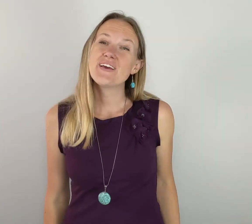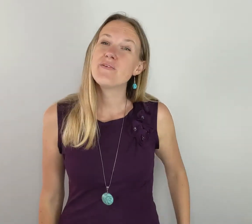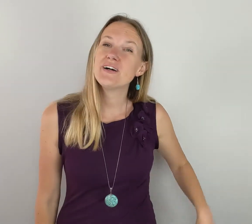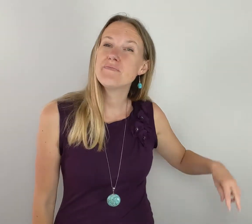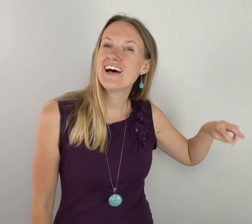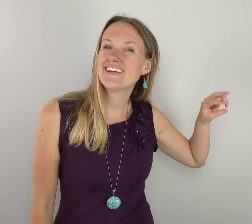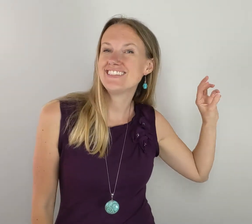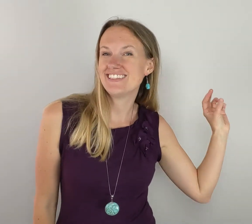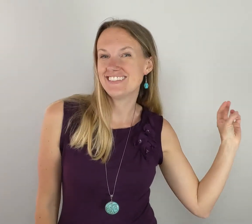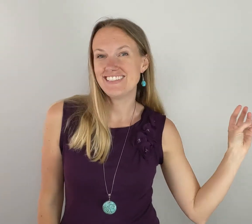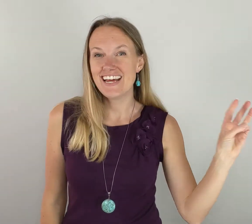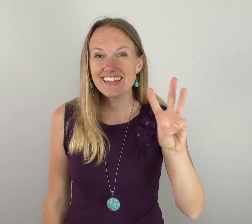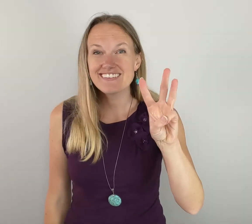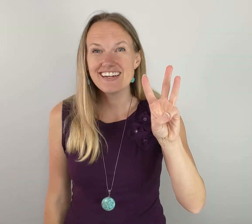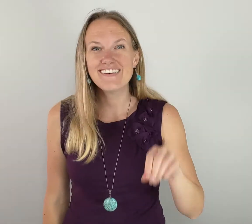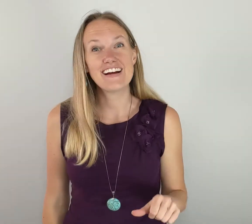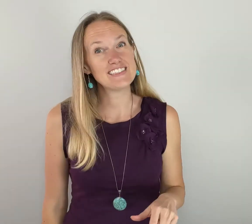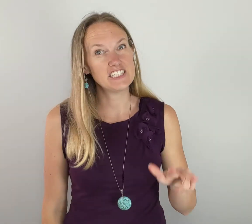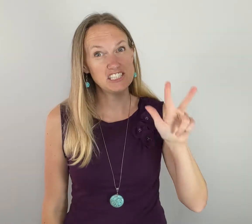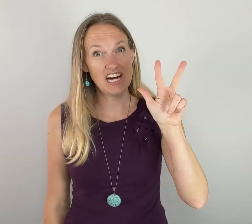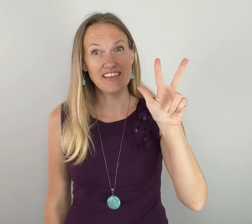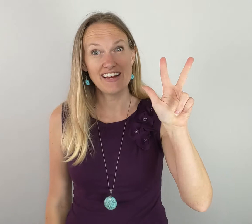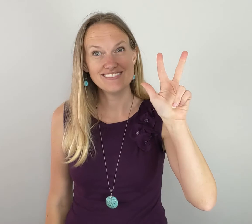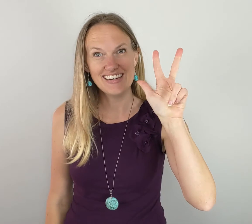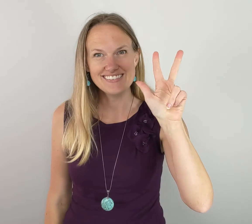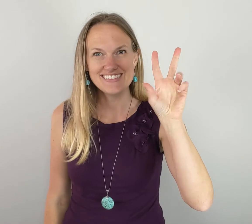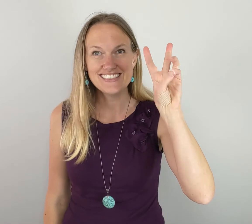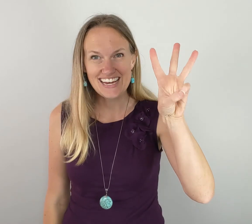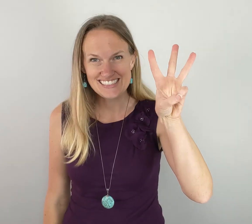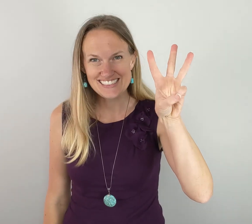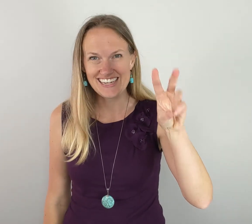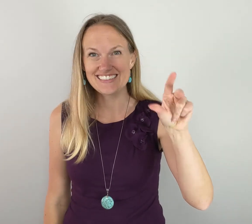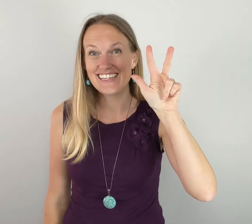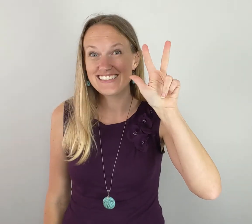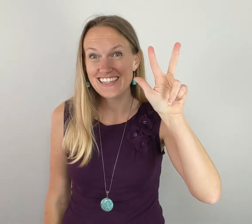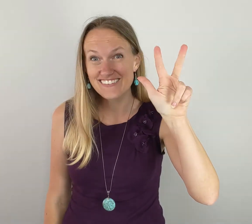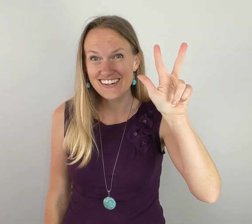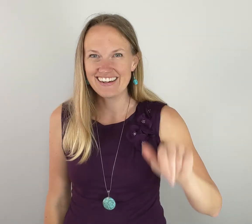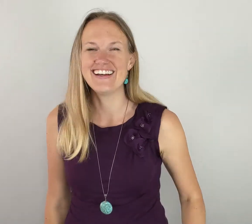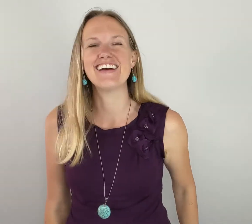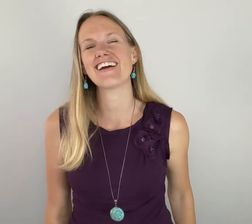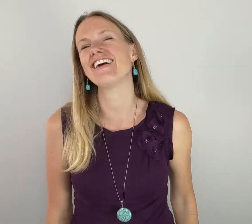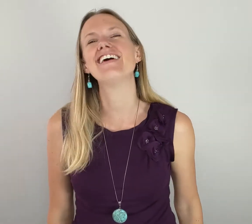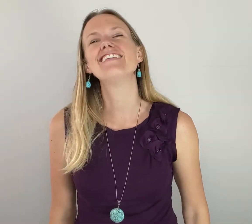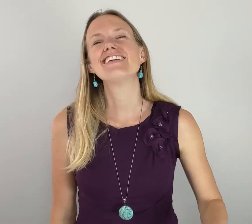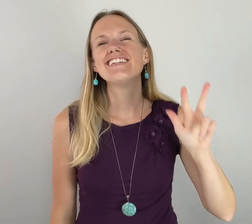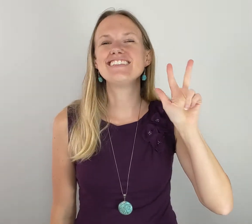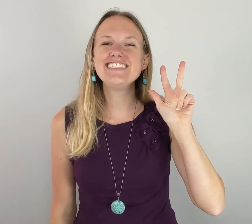everyone, and welcome back to day 3, or actually I should sign that, right? This is actually 6, day 3, okay?